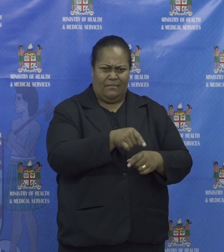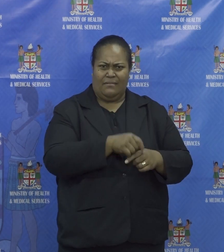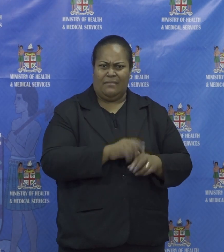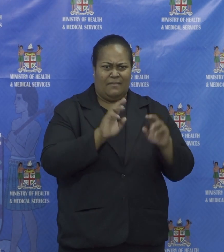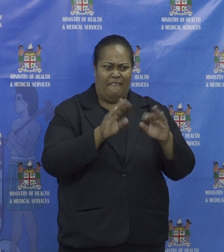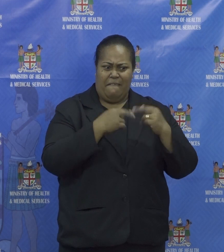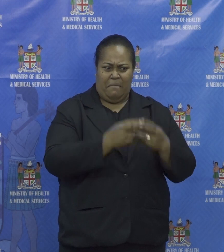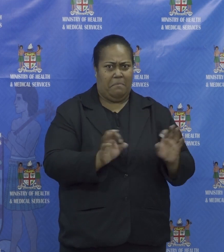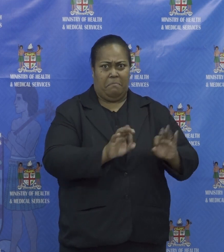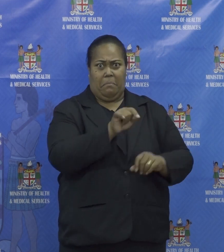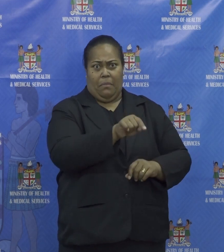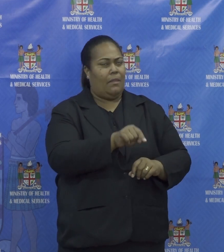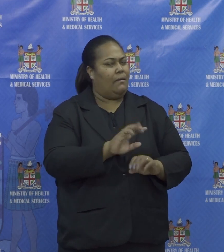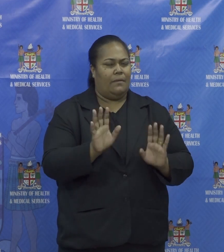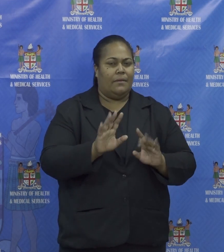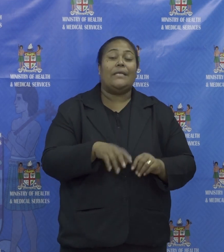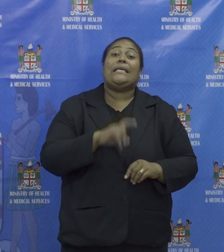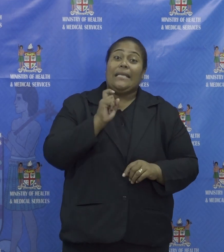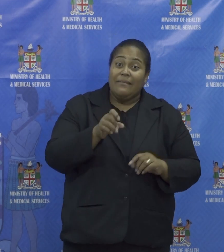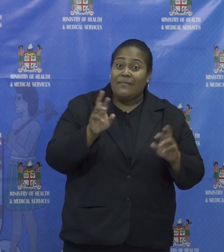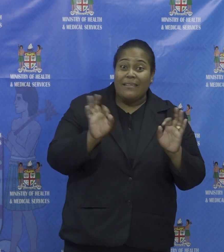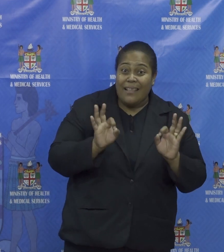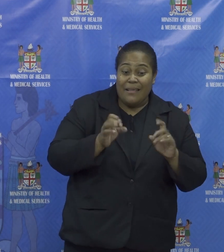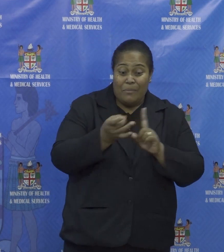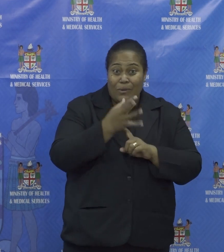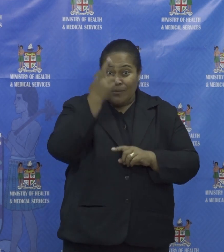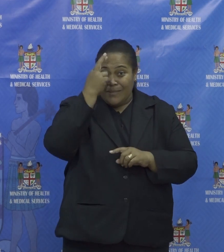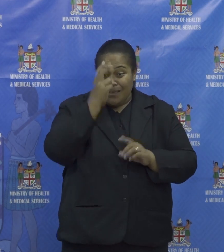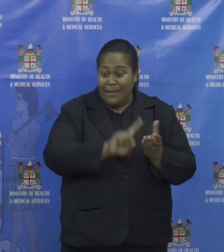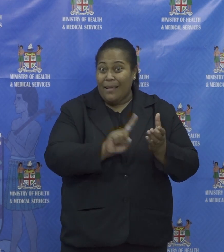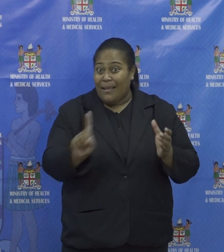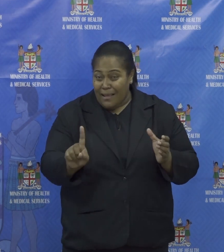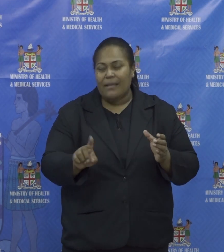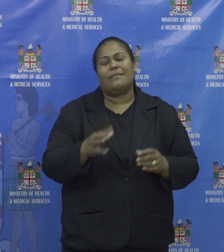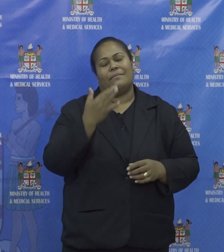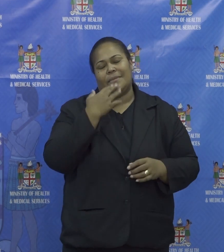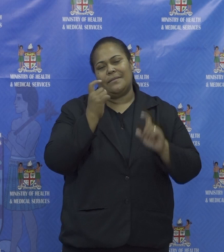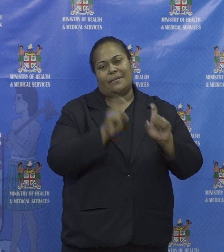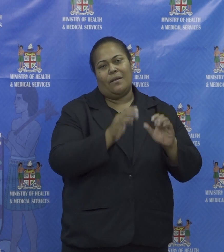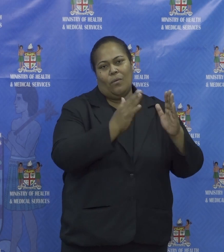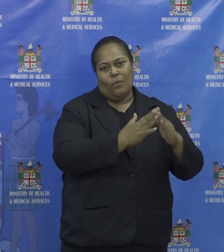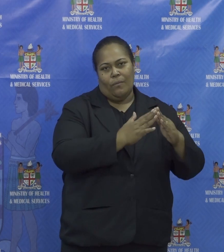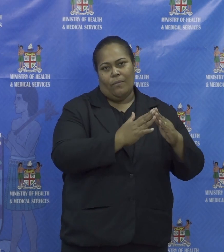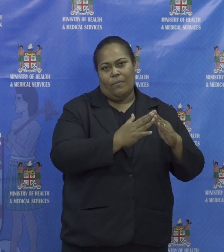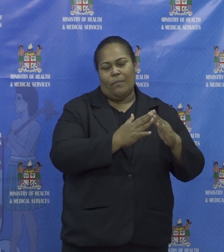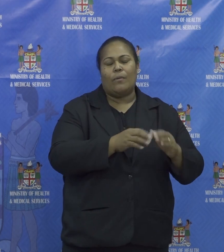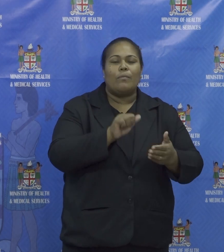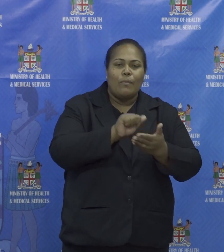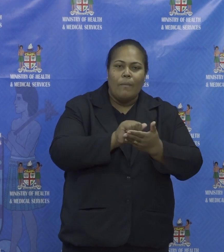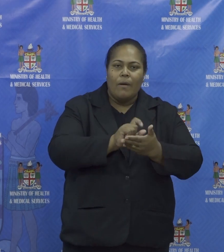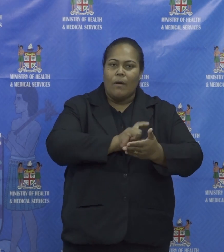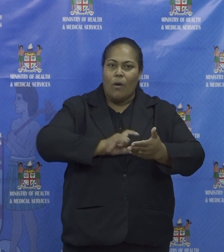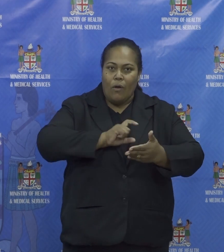at home if you don't have a good reason to move. Practice correct cough and sneeze